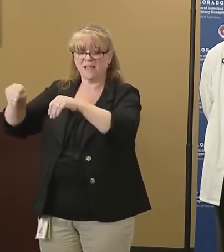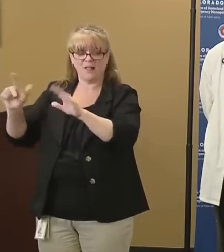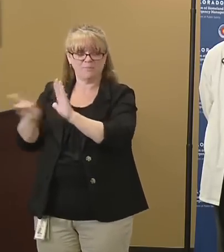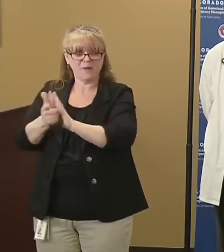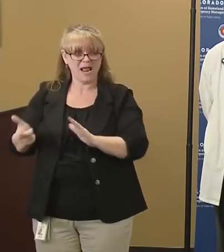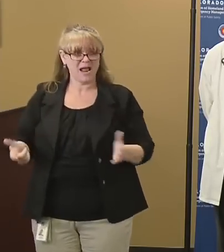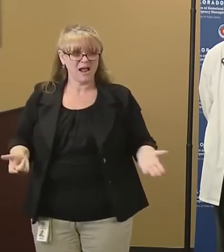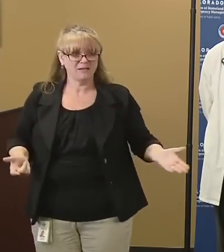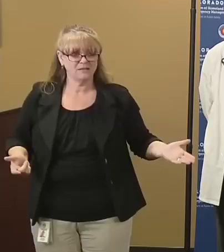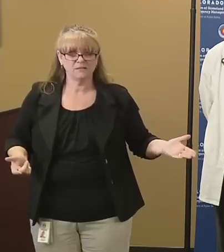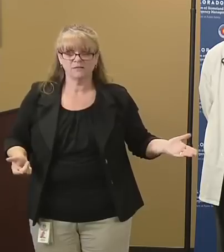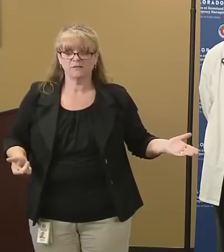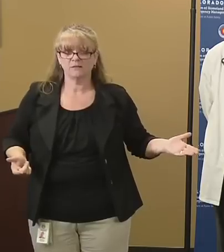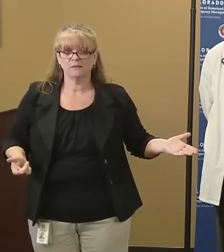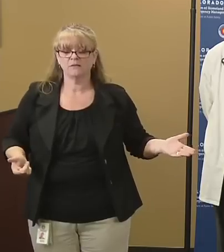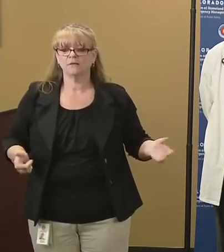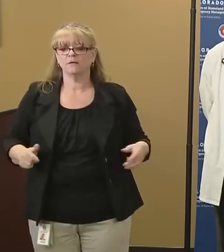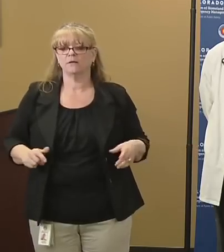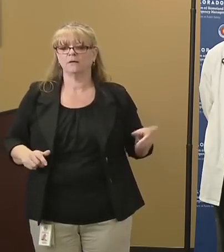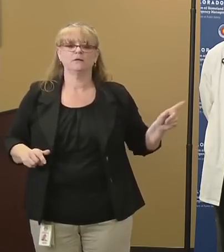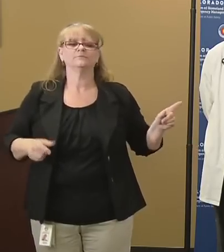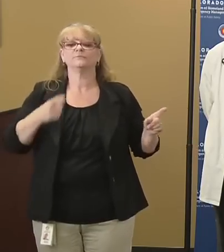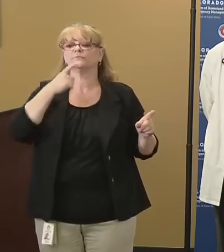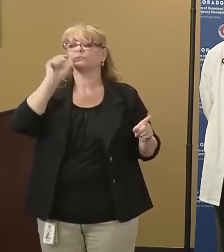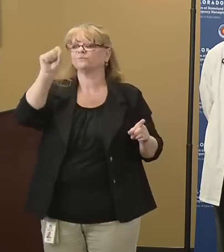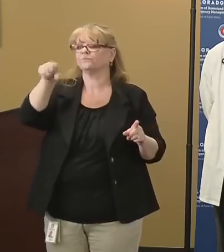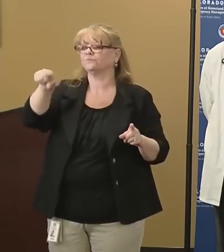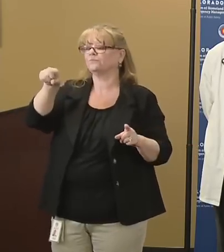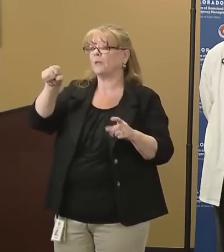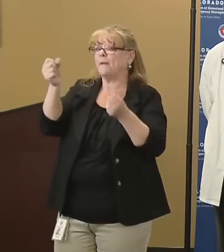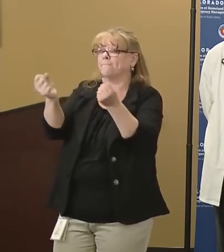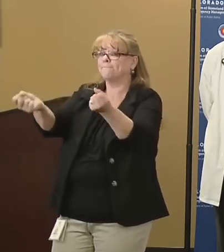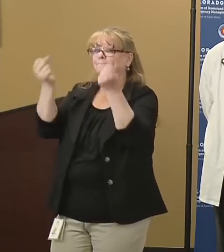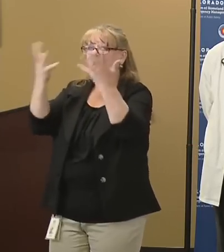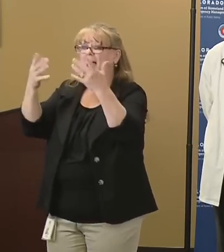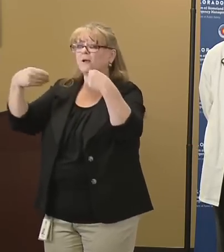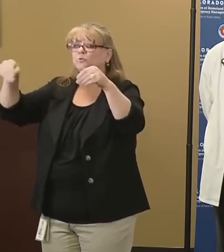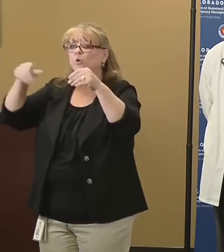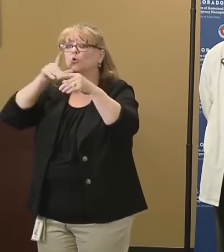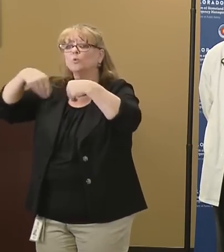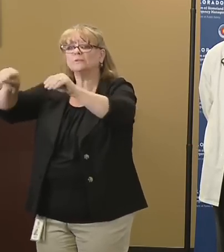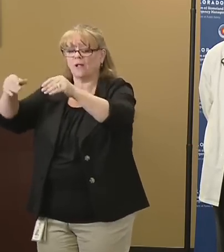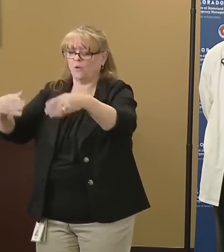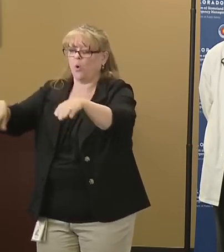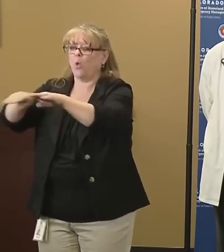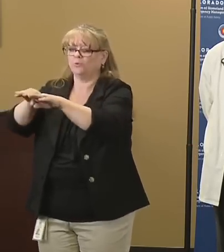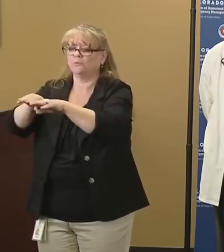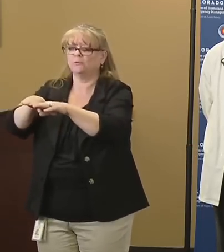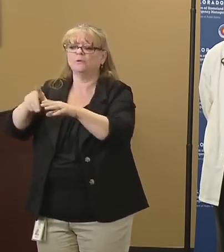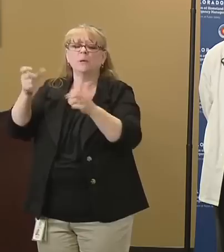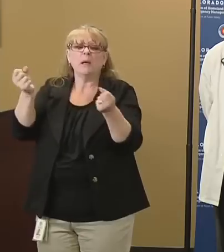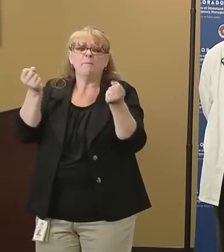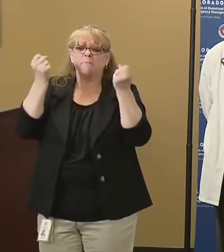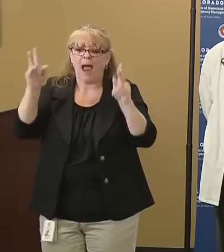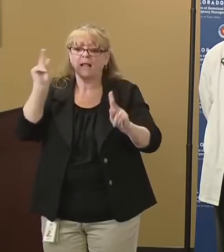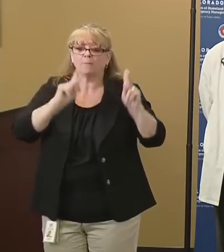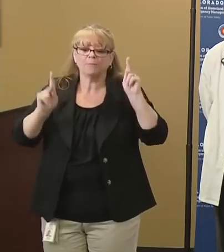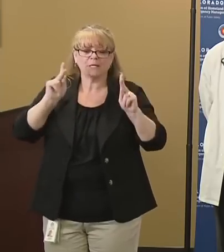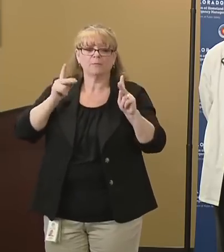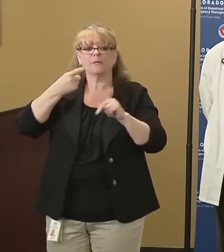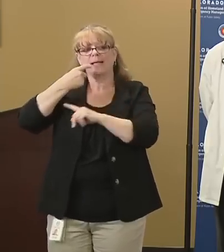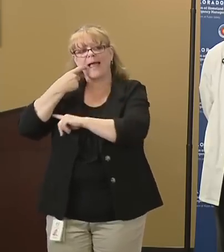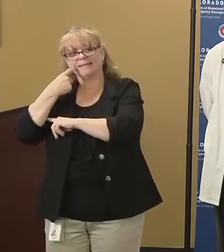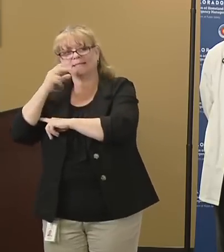retail stores are closed. There's obviously people that are addicted to nicotine and people that are addicted to alcohol,